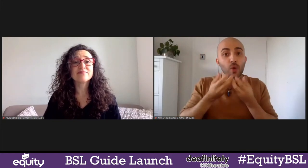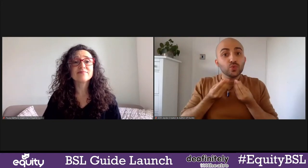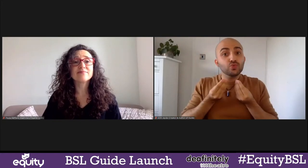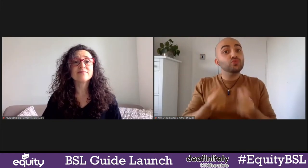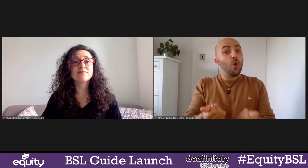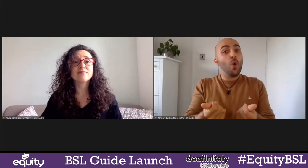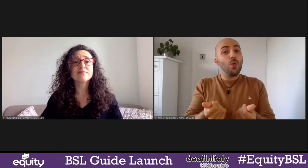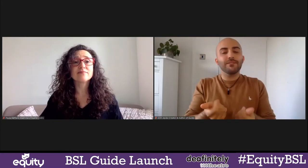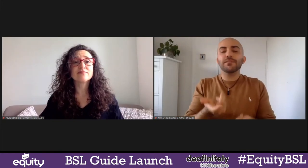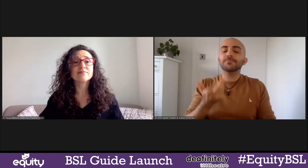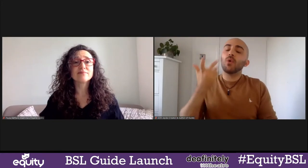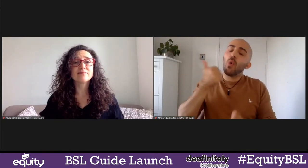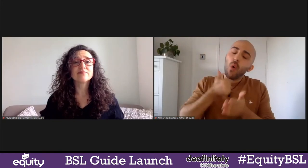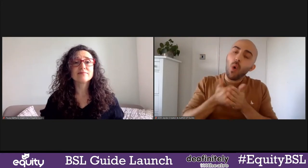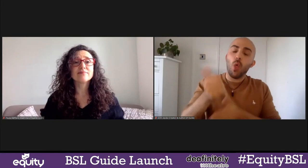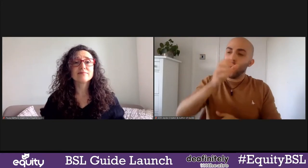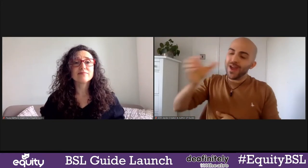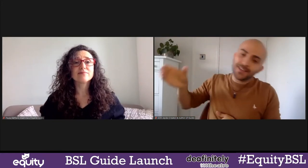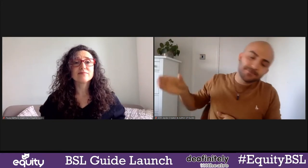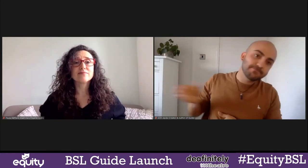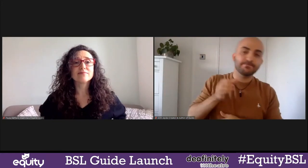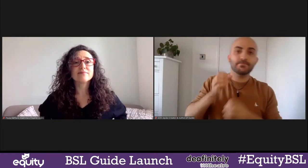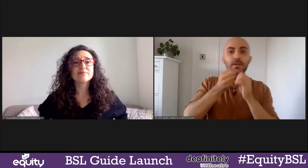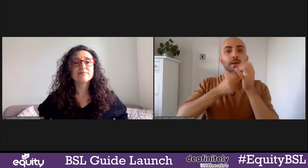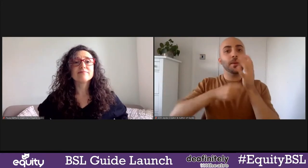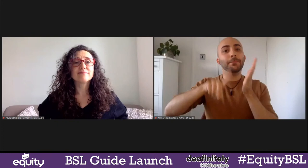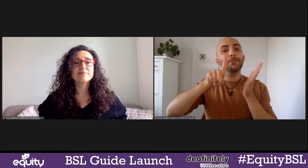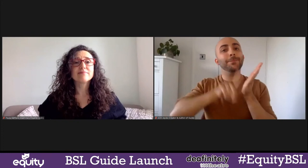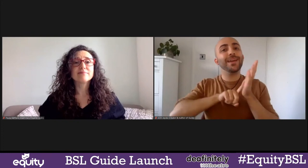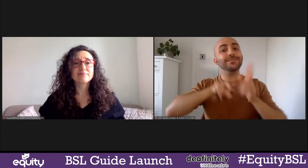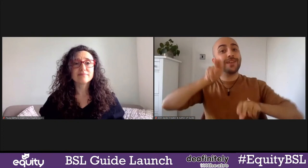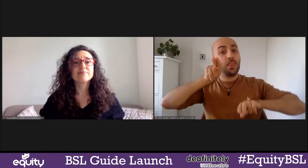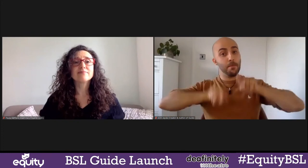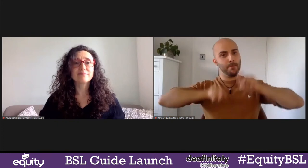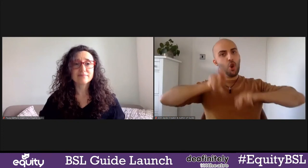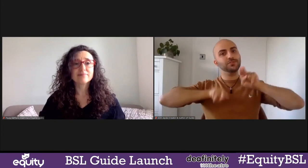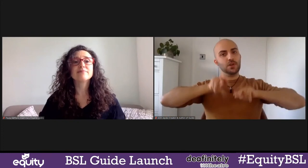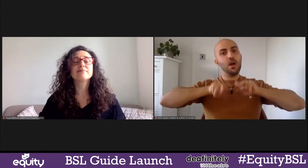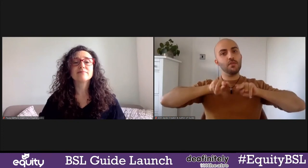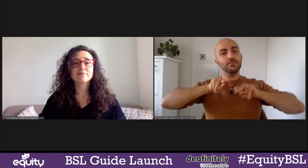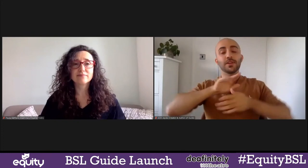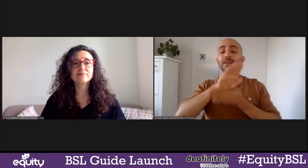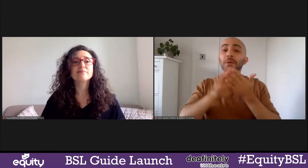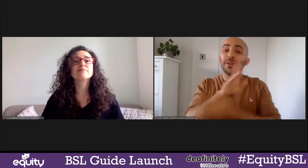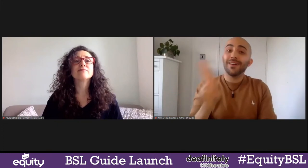panel, those people are cast because they're not aware of what a good level would be. So what that does is